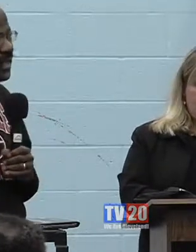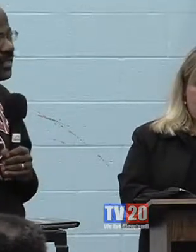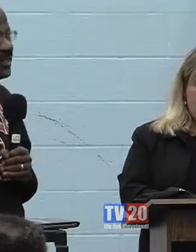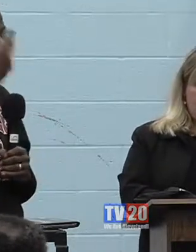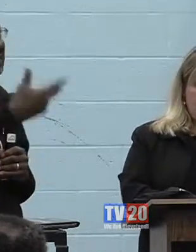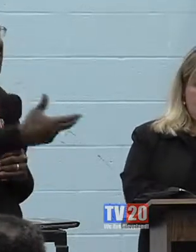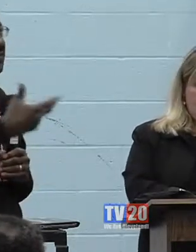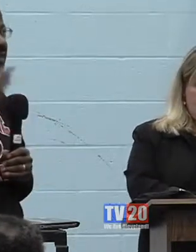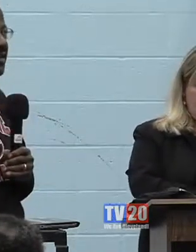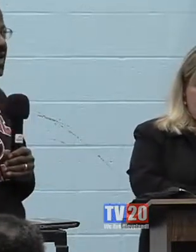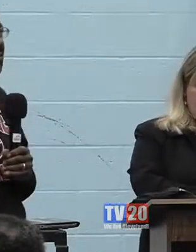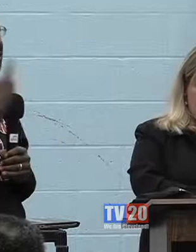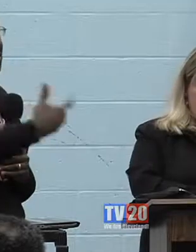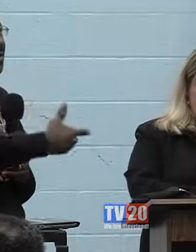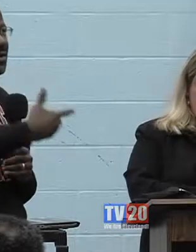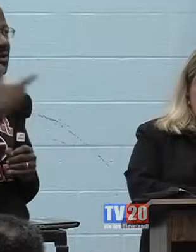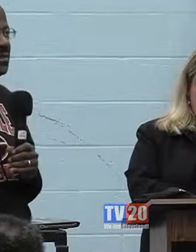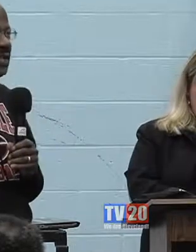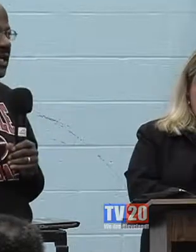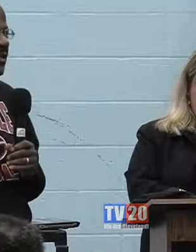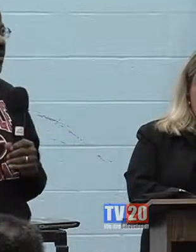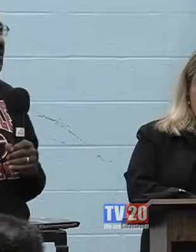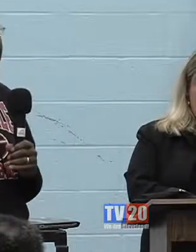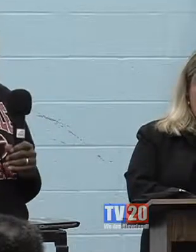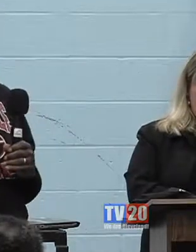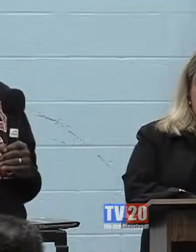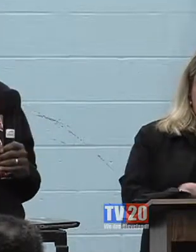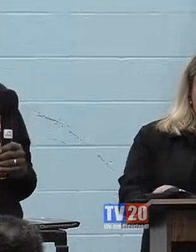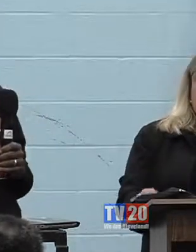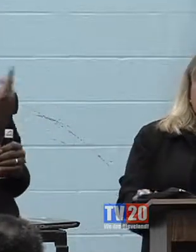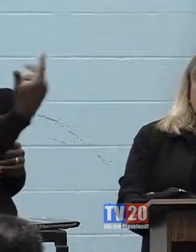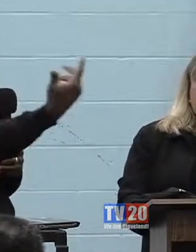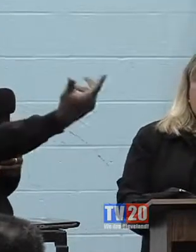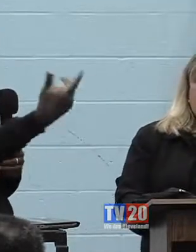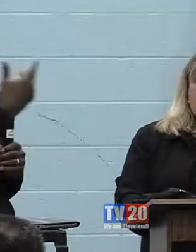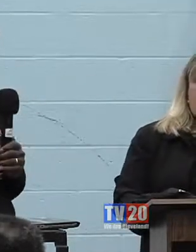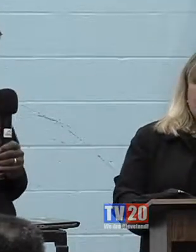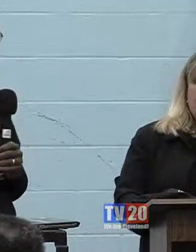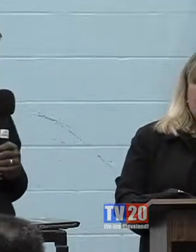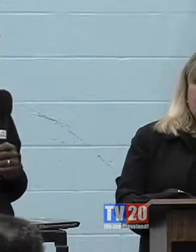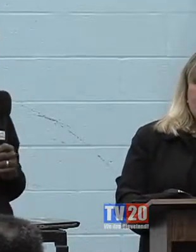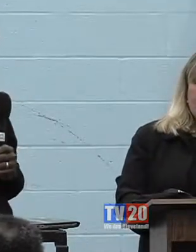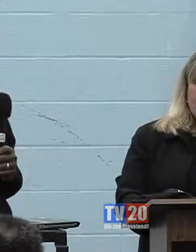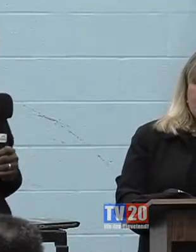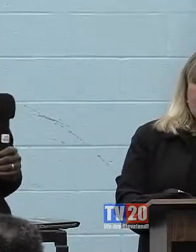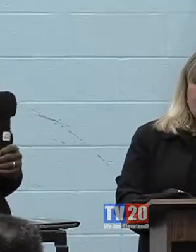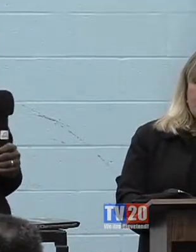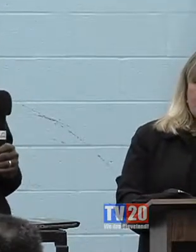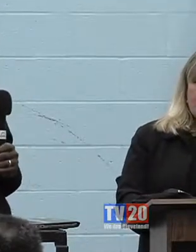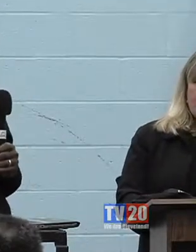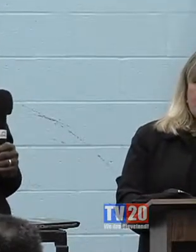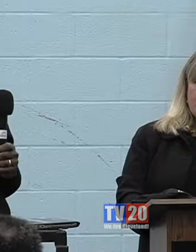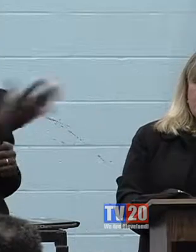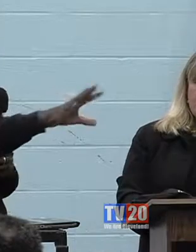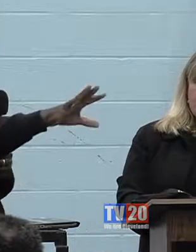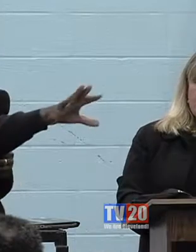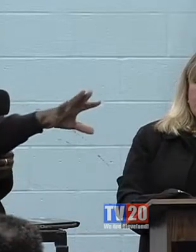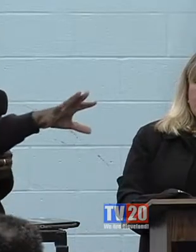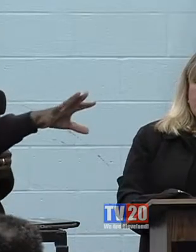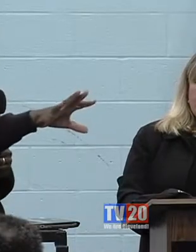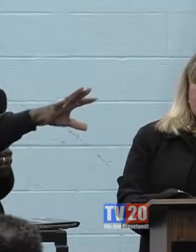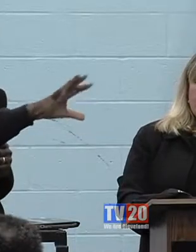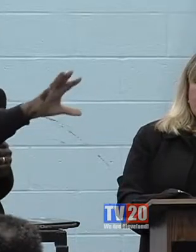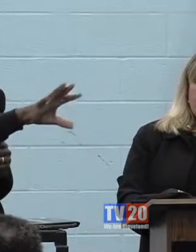I'm trying to figure out what's going on with that. But then you open my eyes and mind to it. And I write